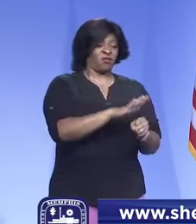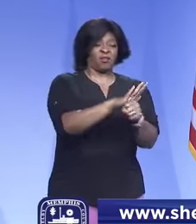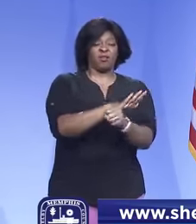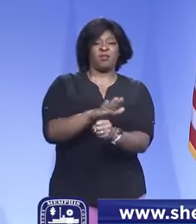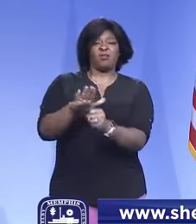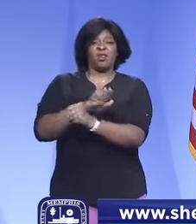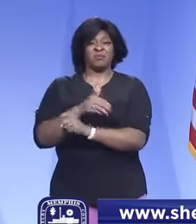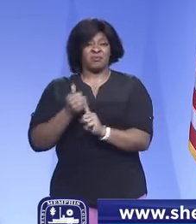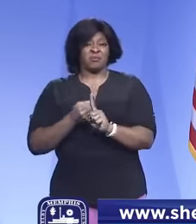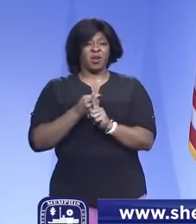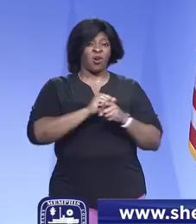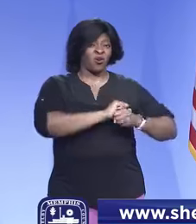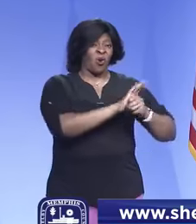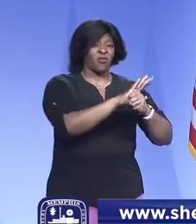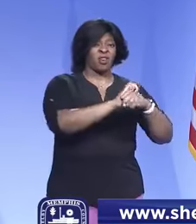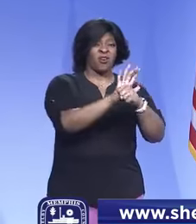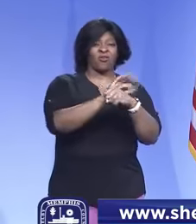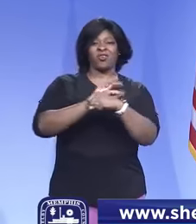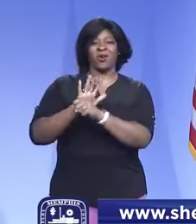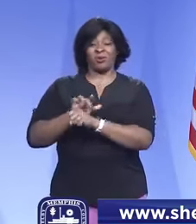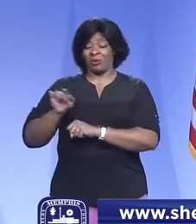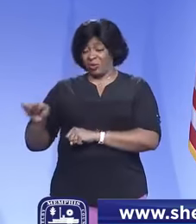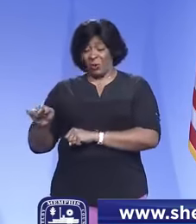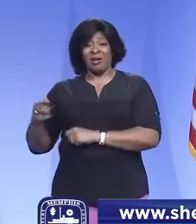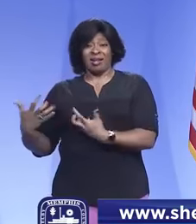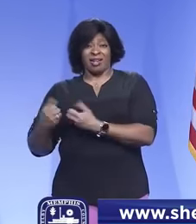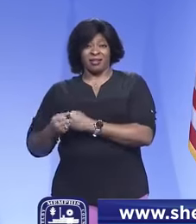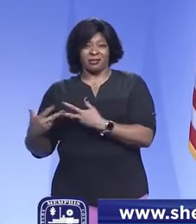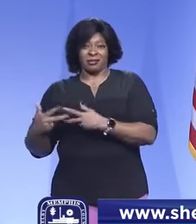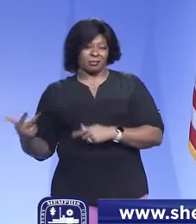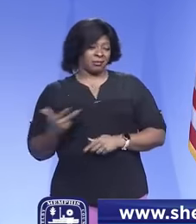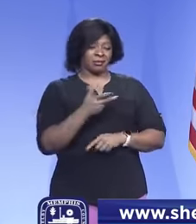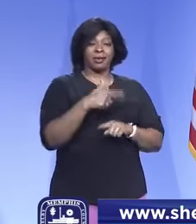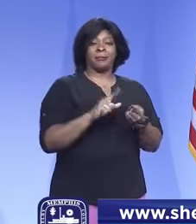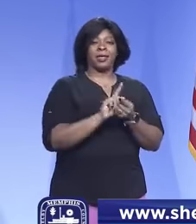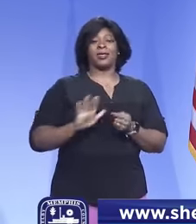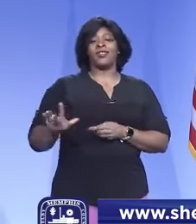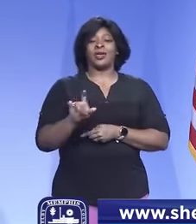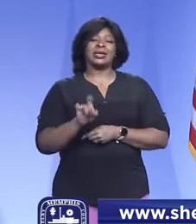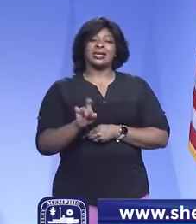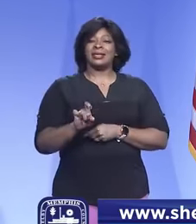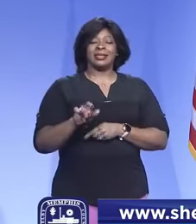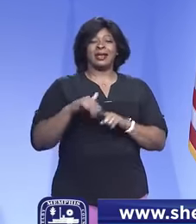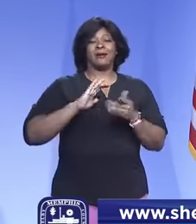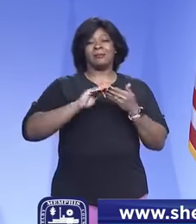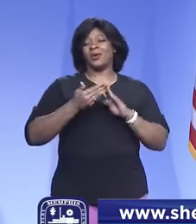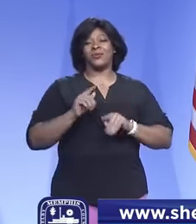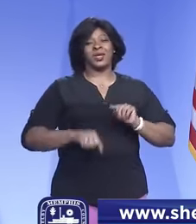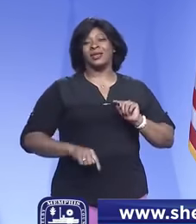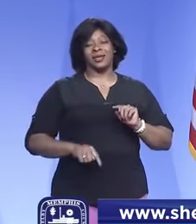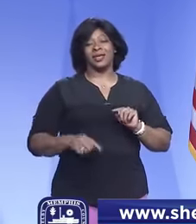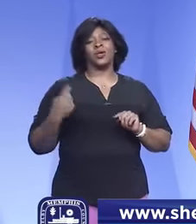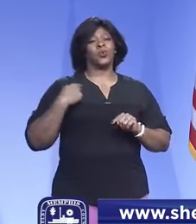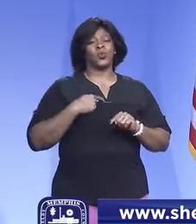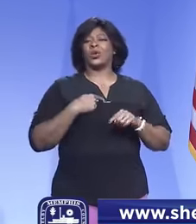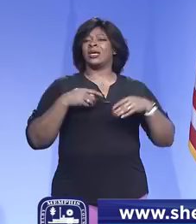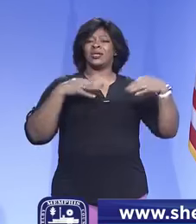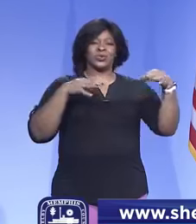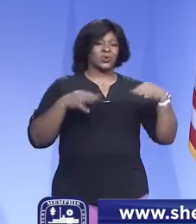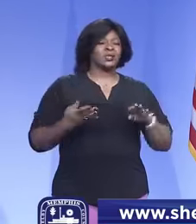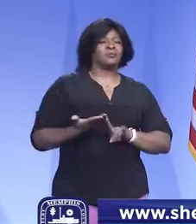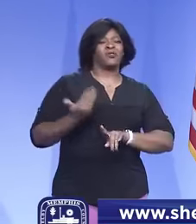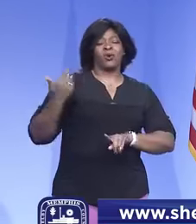individuals who have COVID, it's very difficult to meet the other needs of our community. We have stressed before,